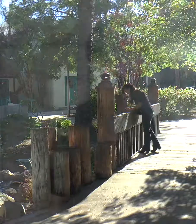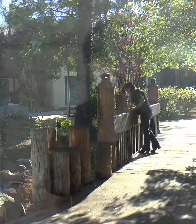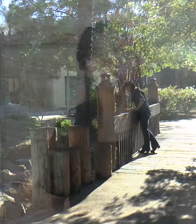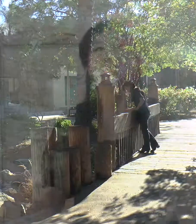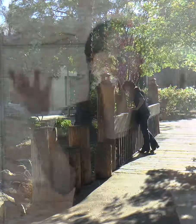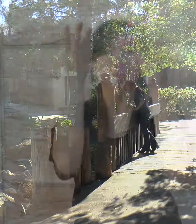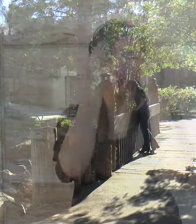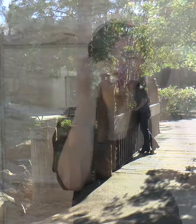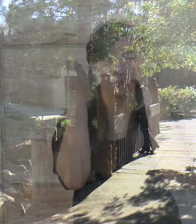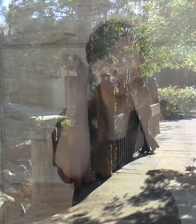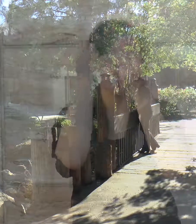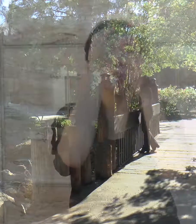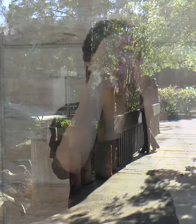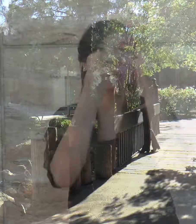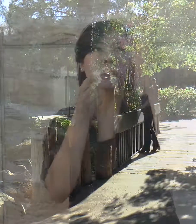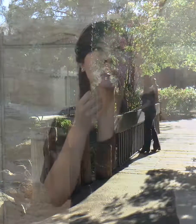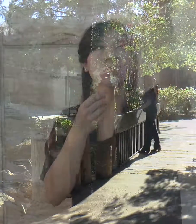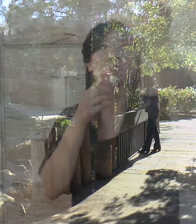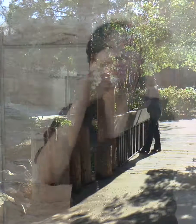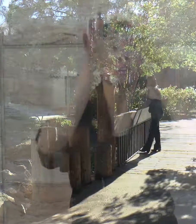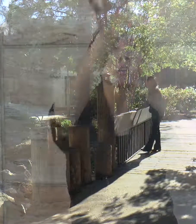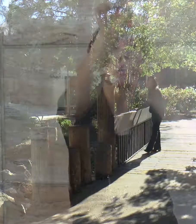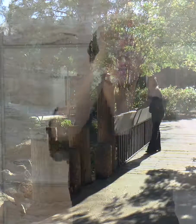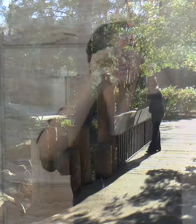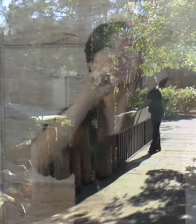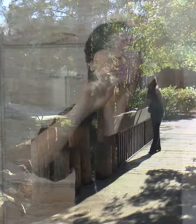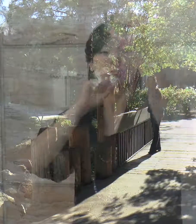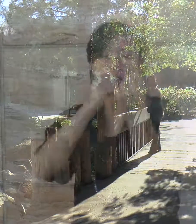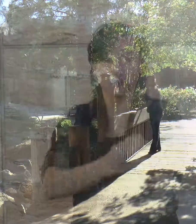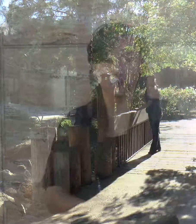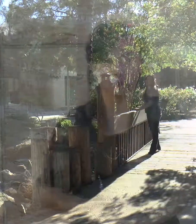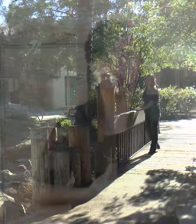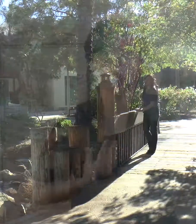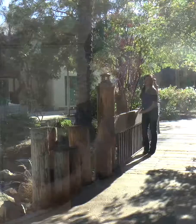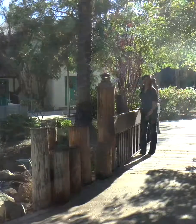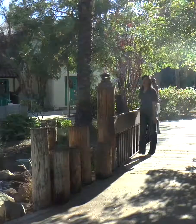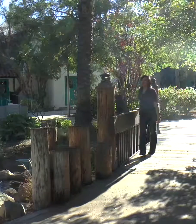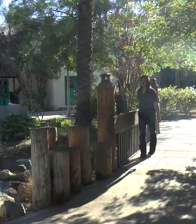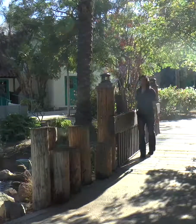I can gather my thoughts in my own world of silence.